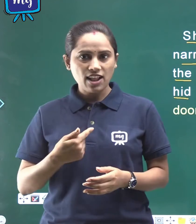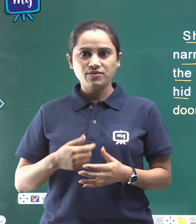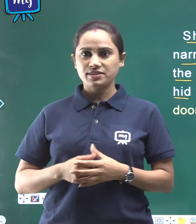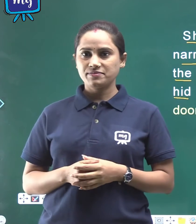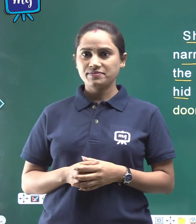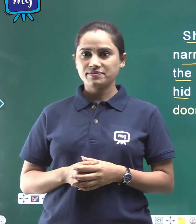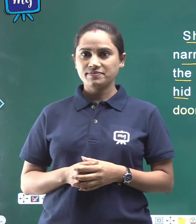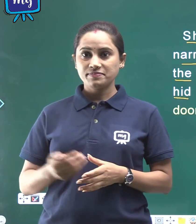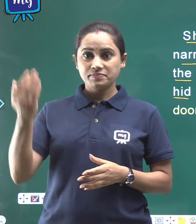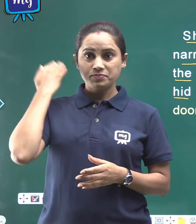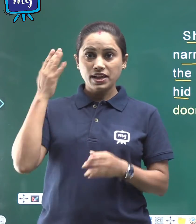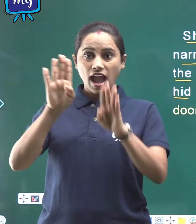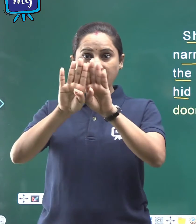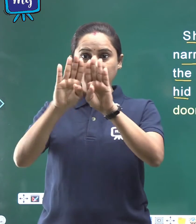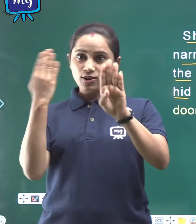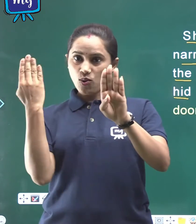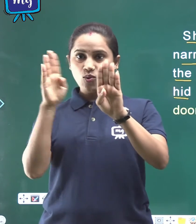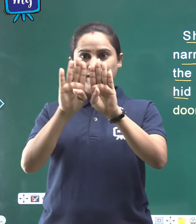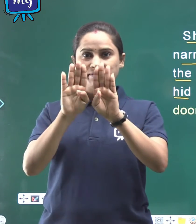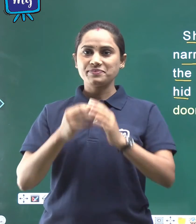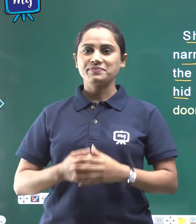herself behind the door.